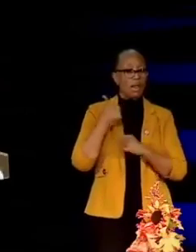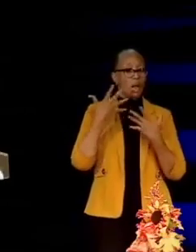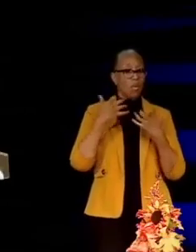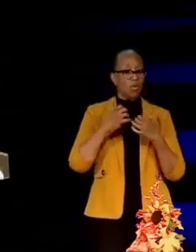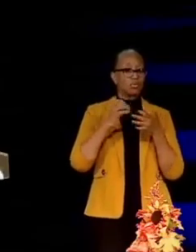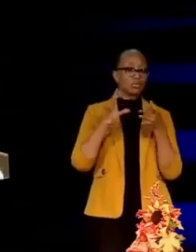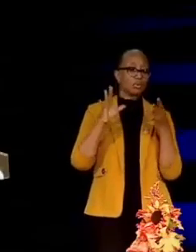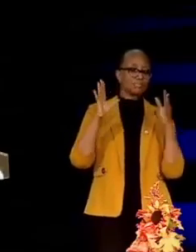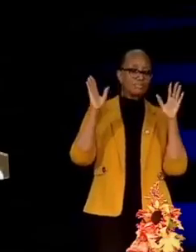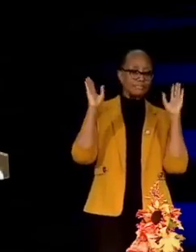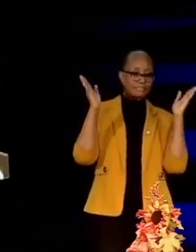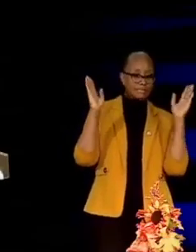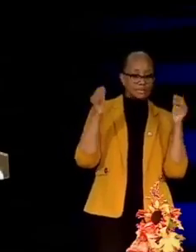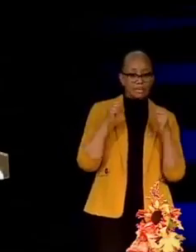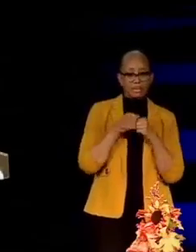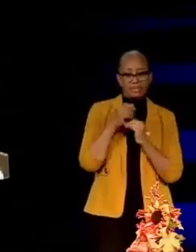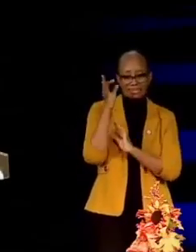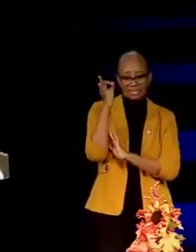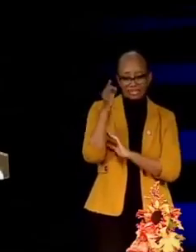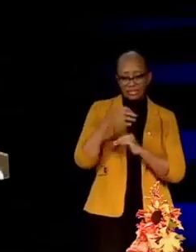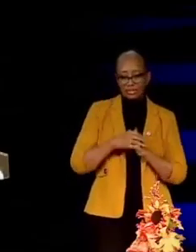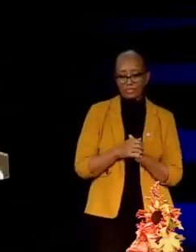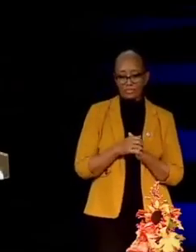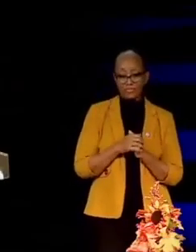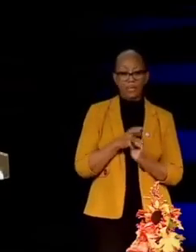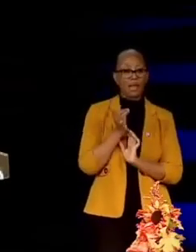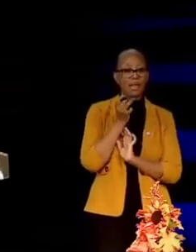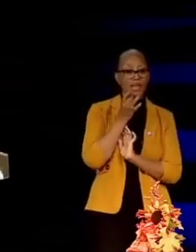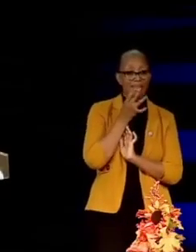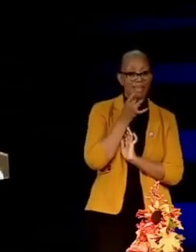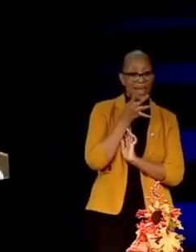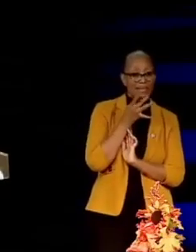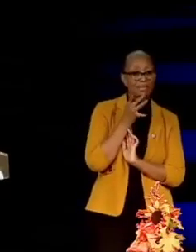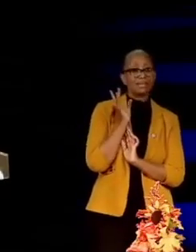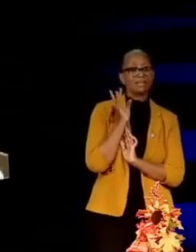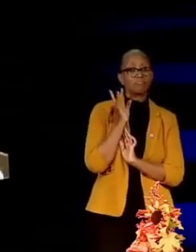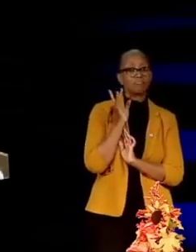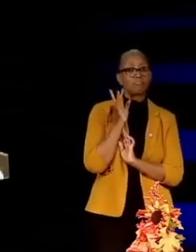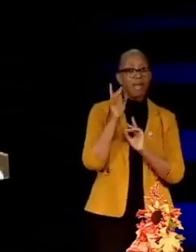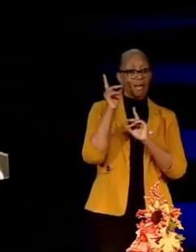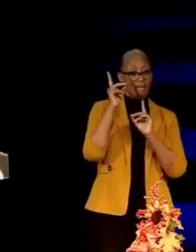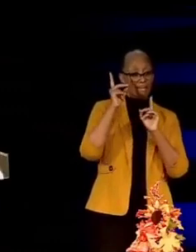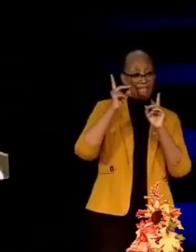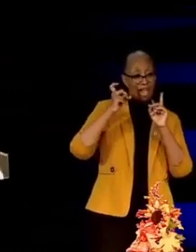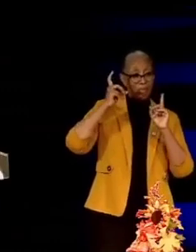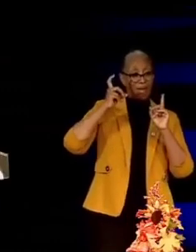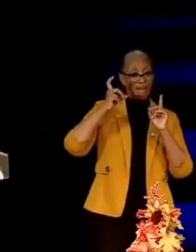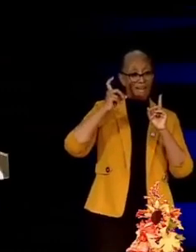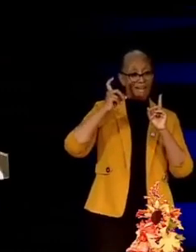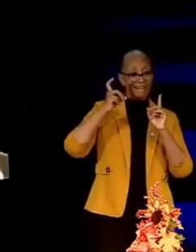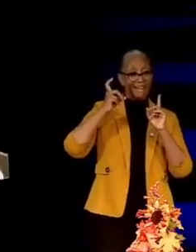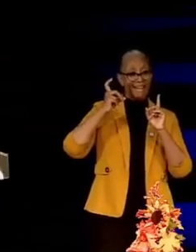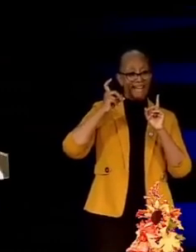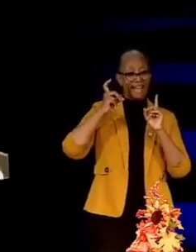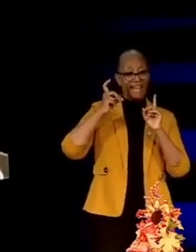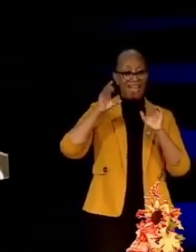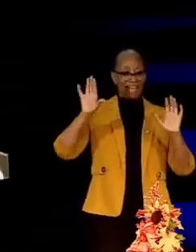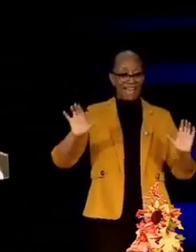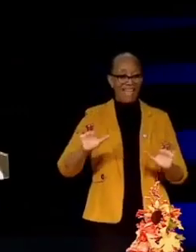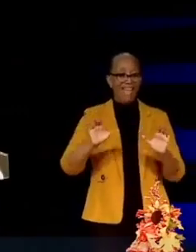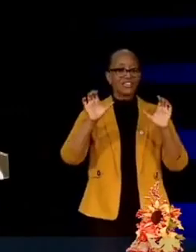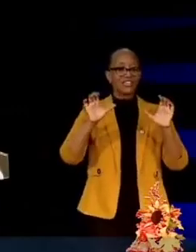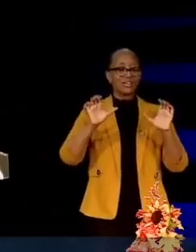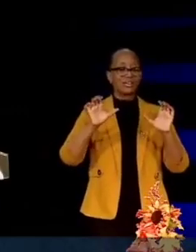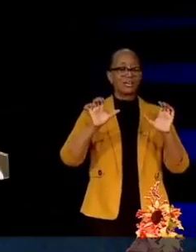series, Lights, Camera, Action. But today the word is action, colon, a